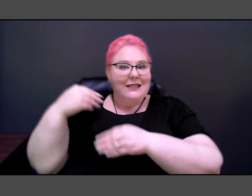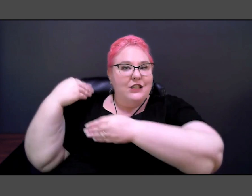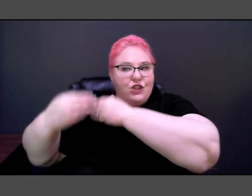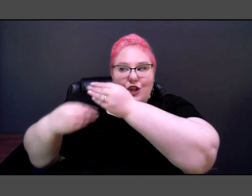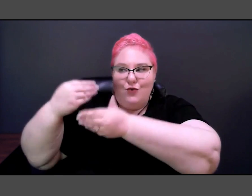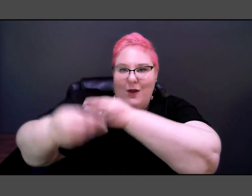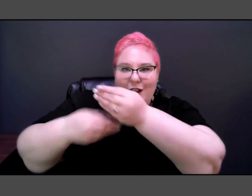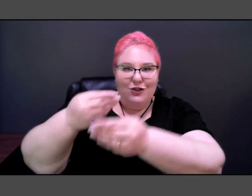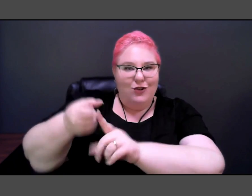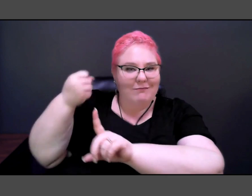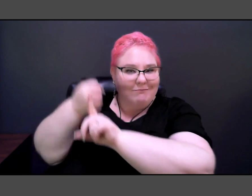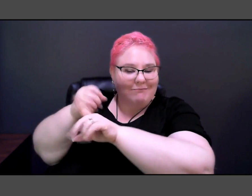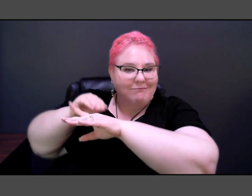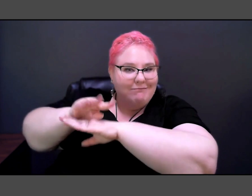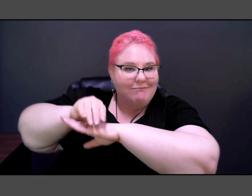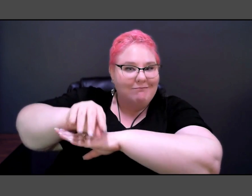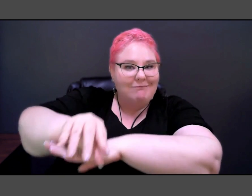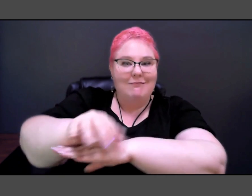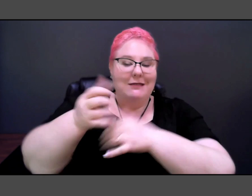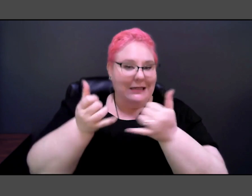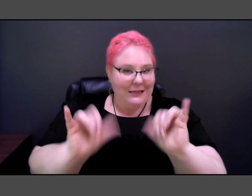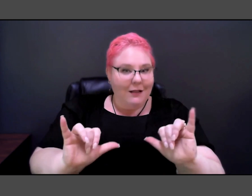Indigenous communities throughout the country today.